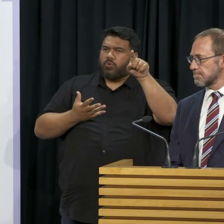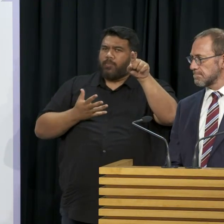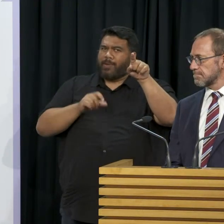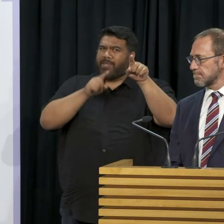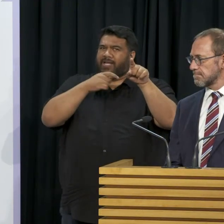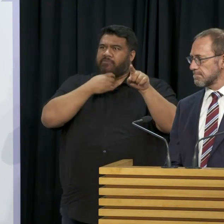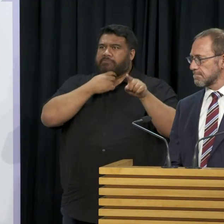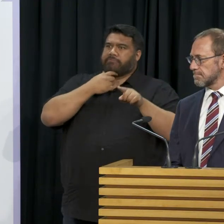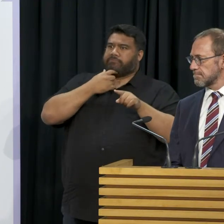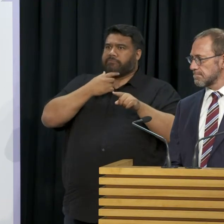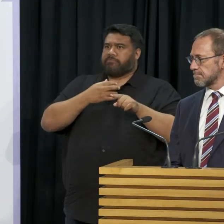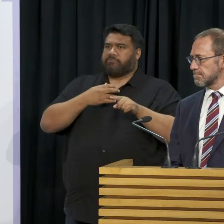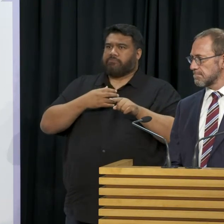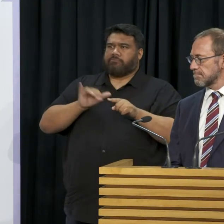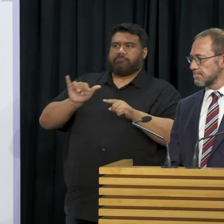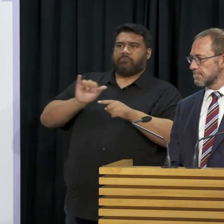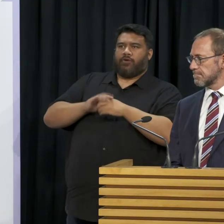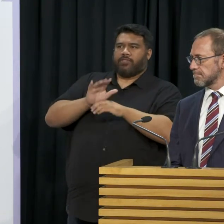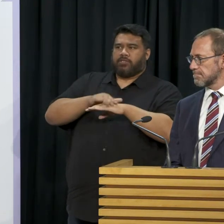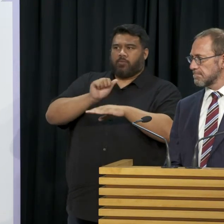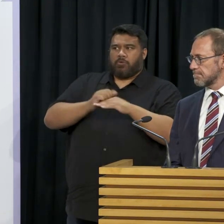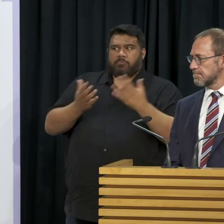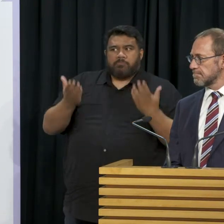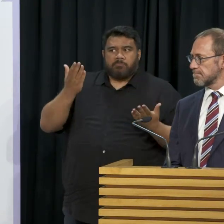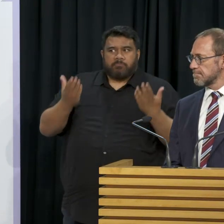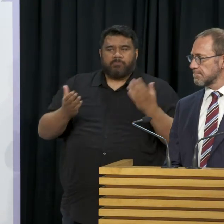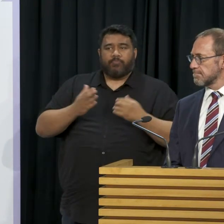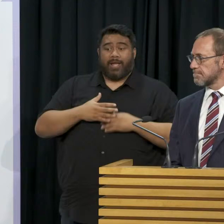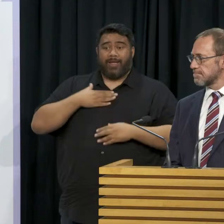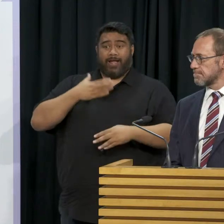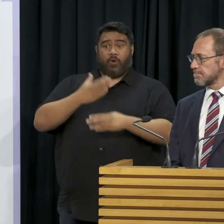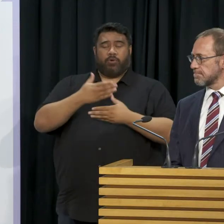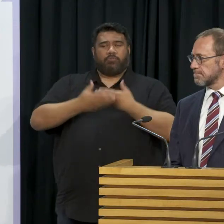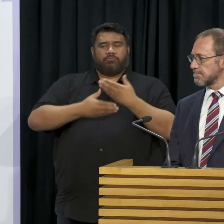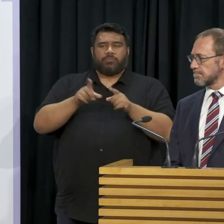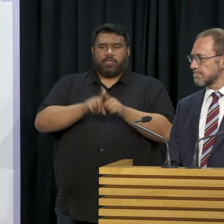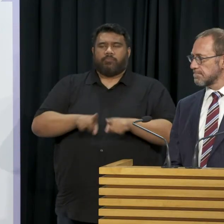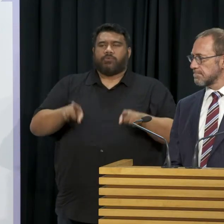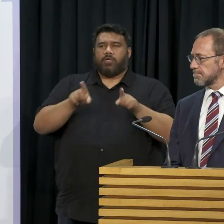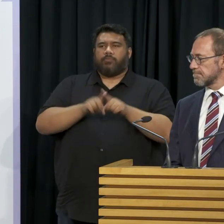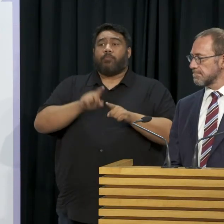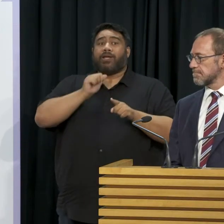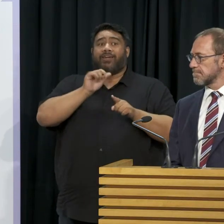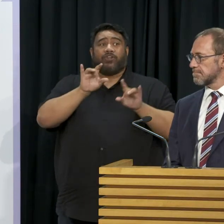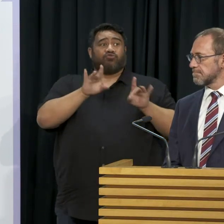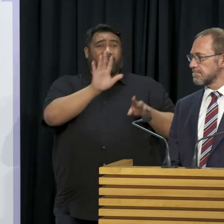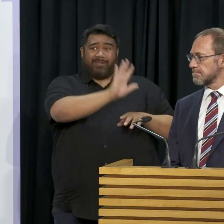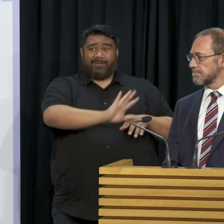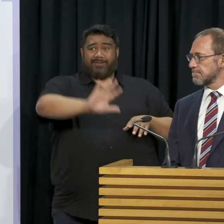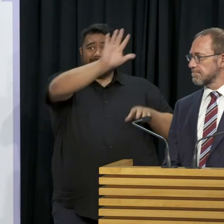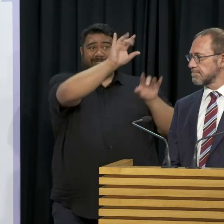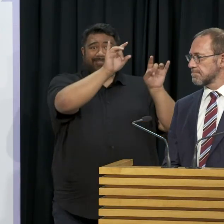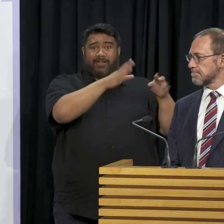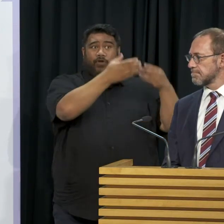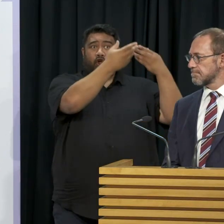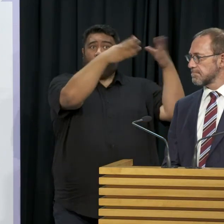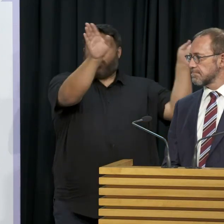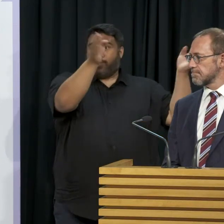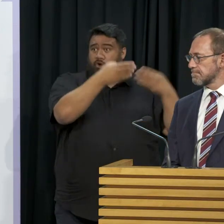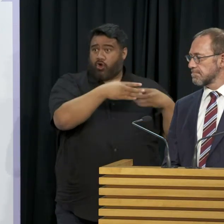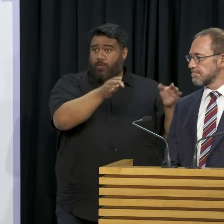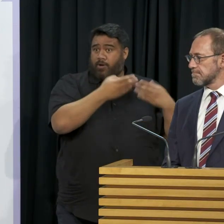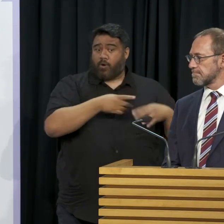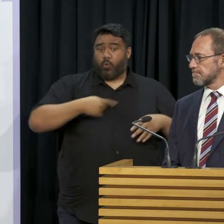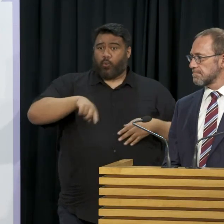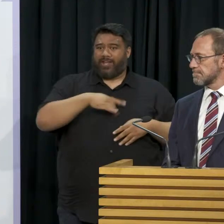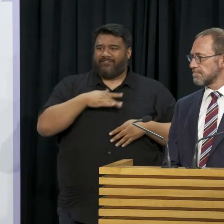appetite. So it is not changing the work that we are doing. If Australia makes the decision to open up and we think that poses